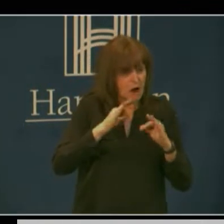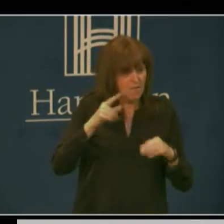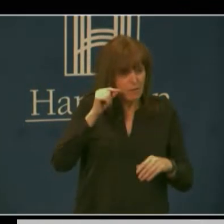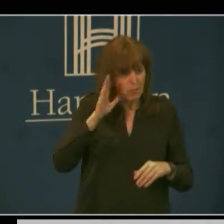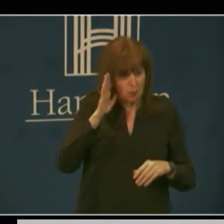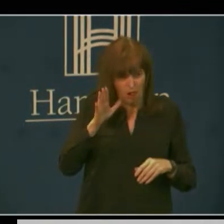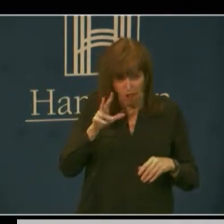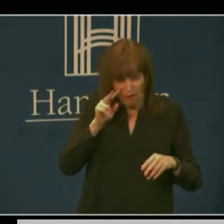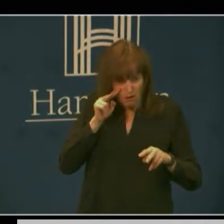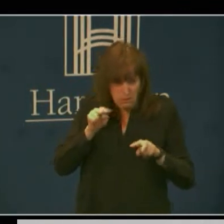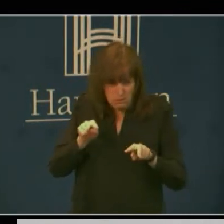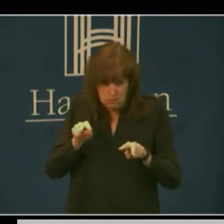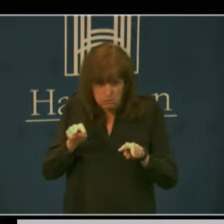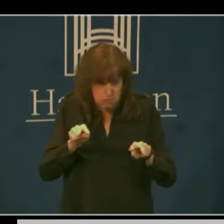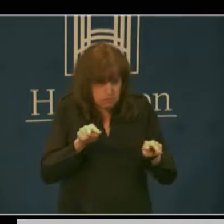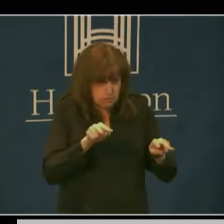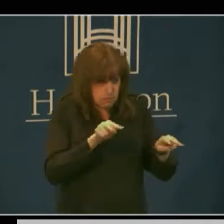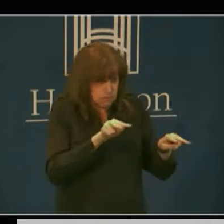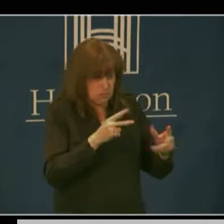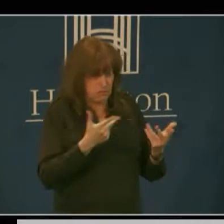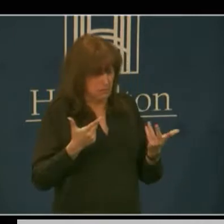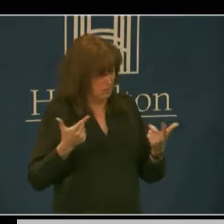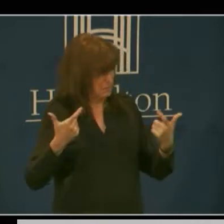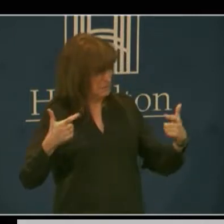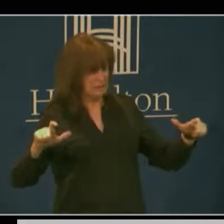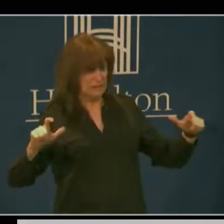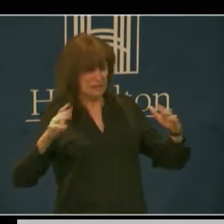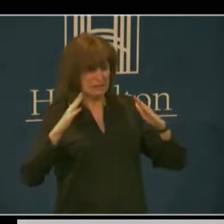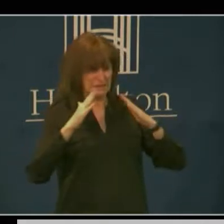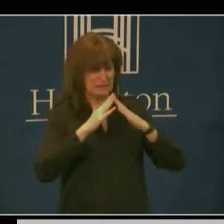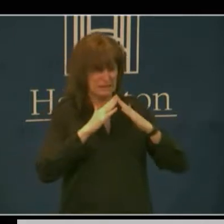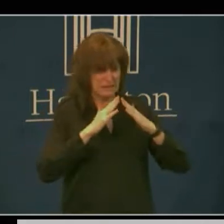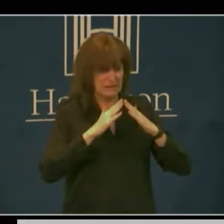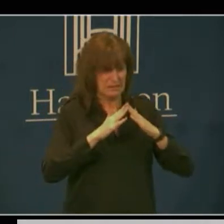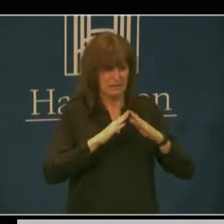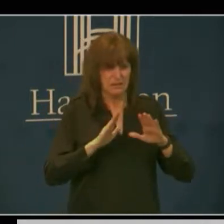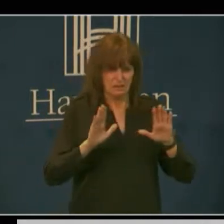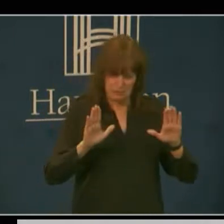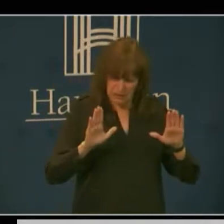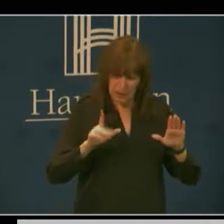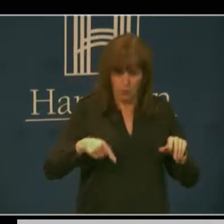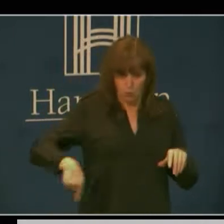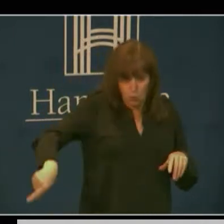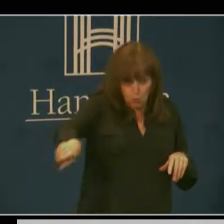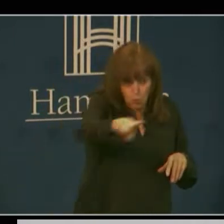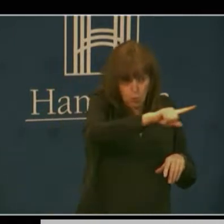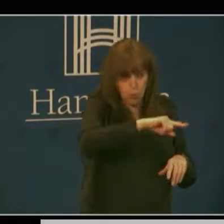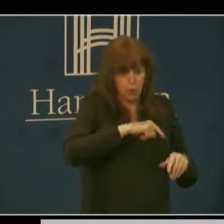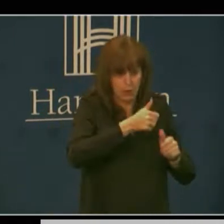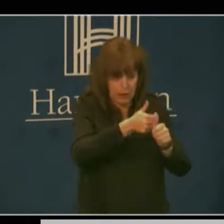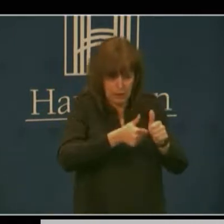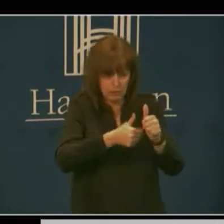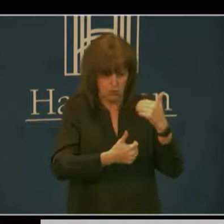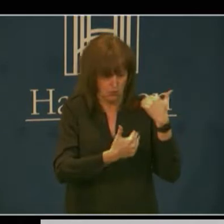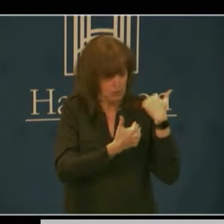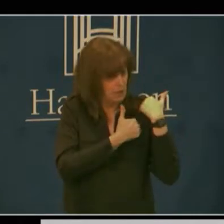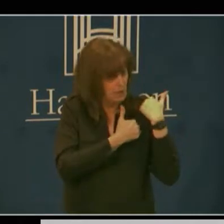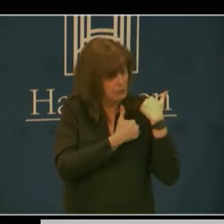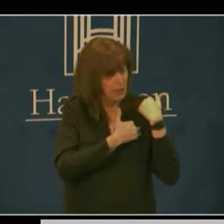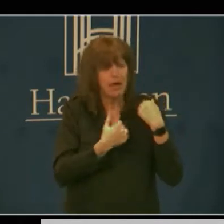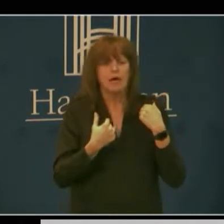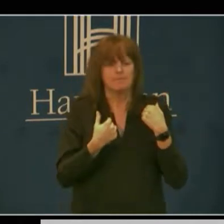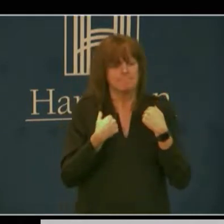city, looking for that. But it is the responsibility of everyone to practice that physical distancing. And the more each and every one of